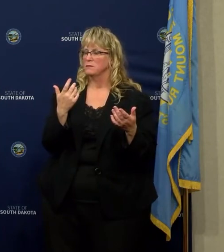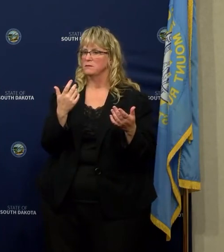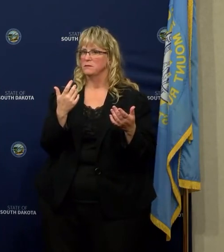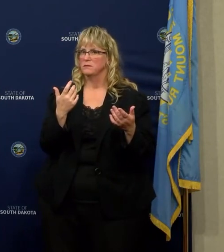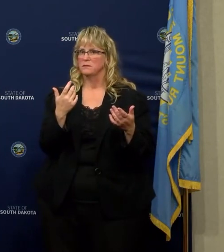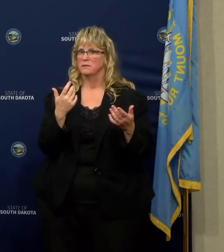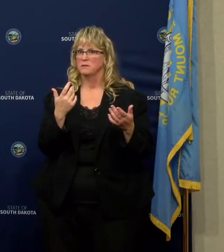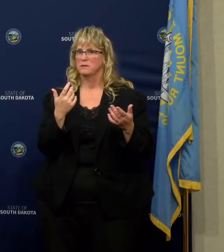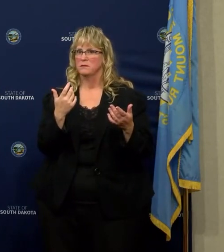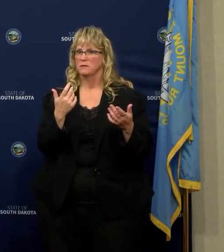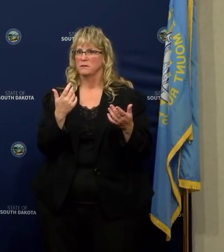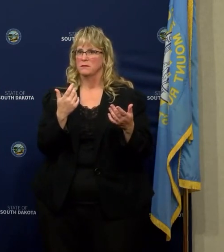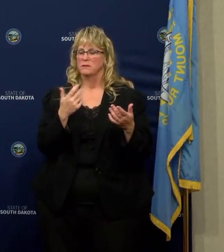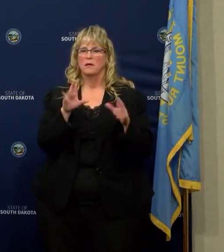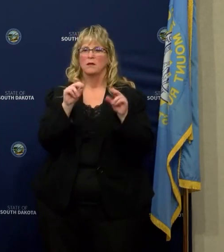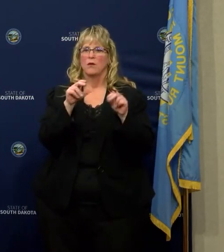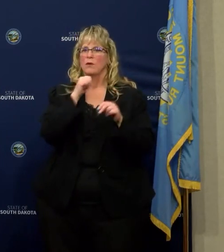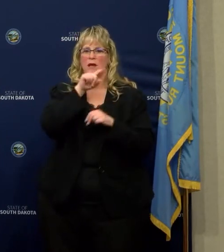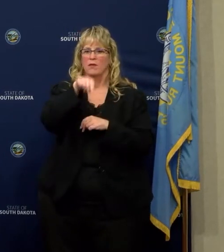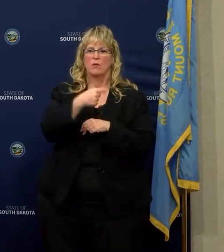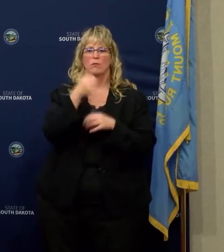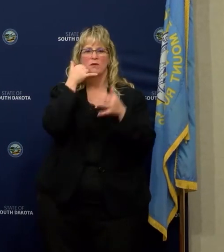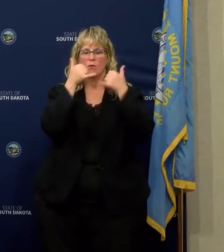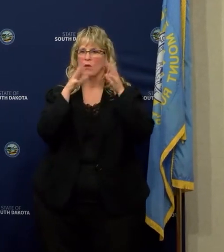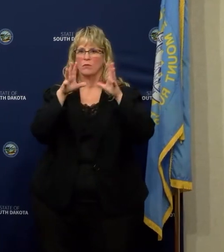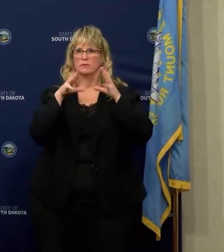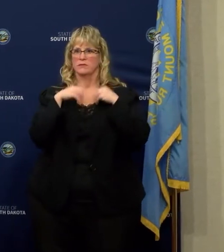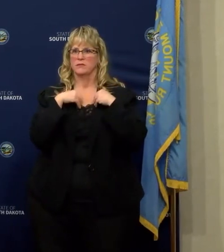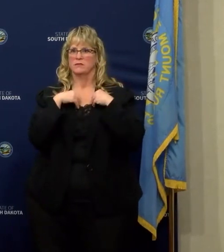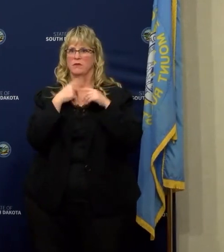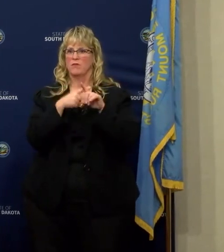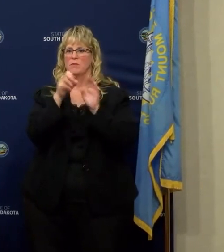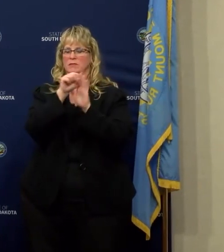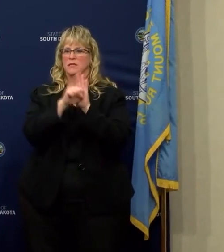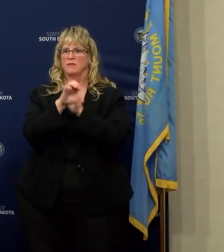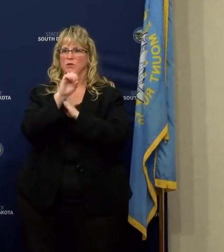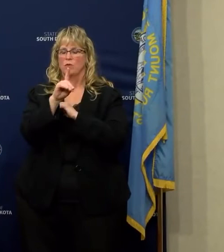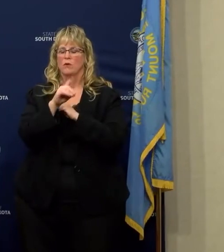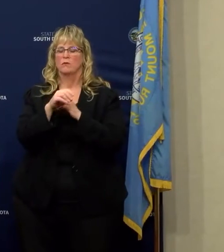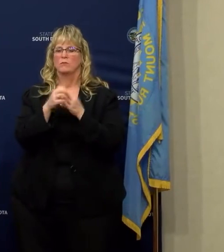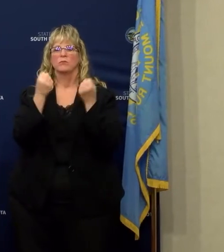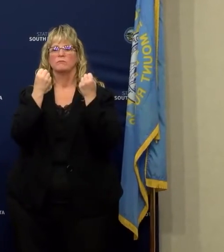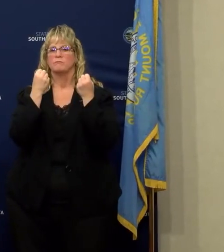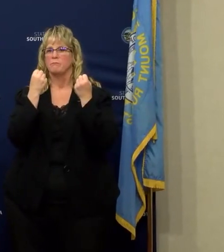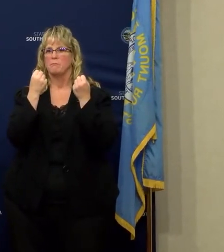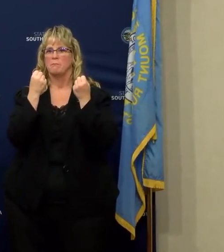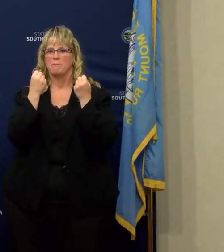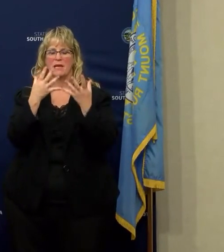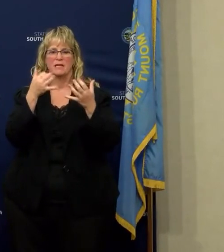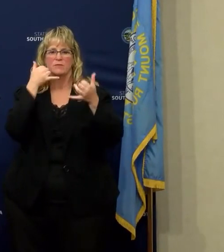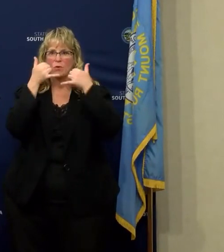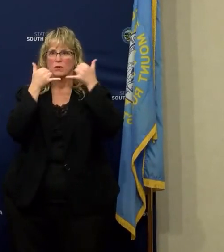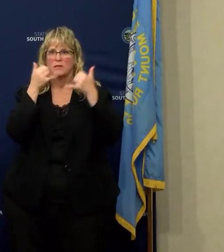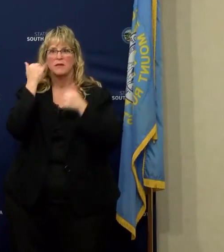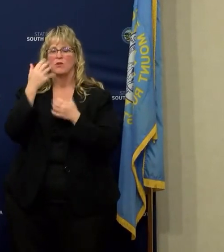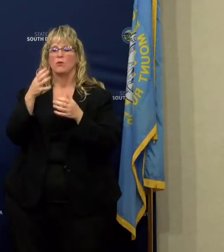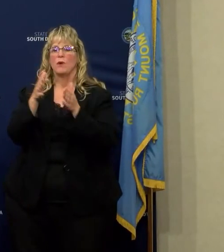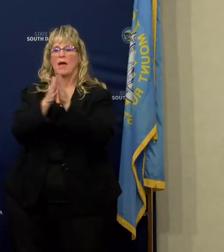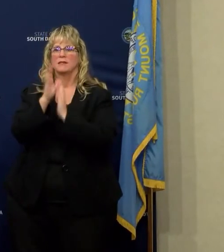No, that would not be the only phone call that we've received as a state of South Dakota. We've received many phone calls, and I believe if you would ask our